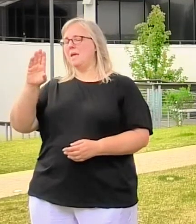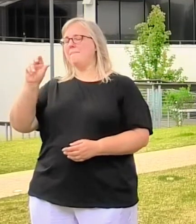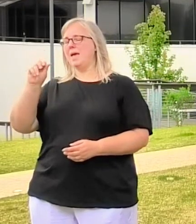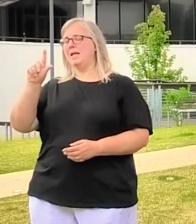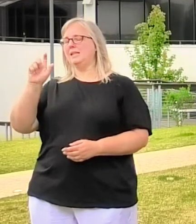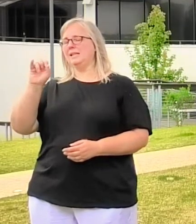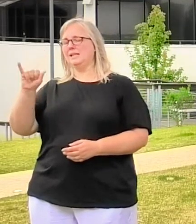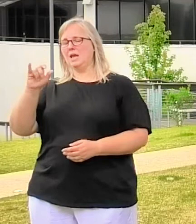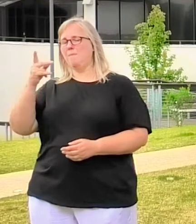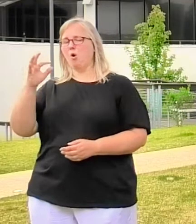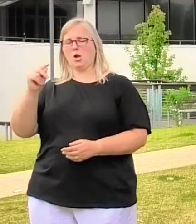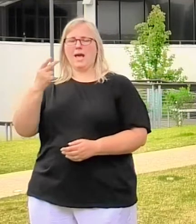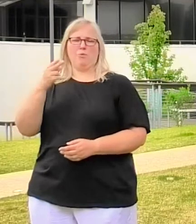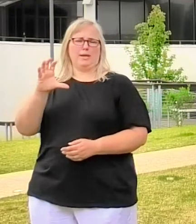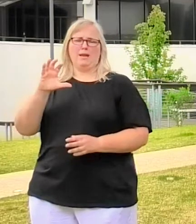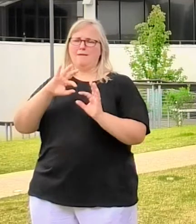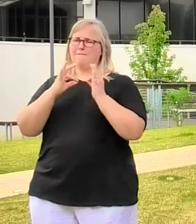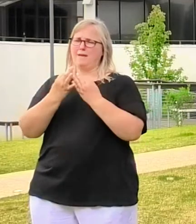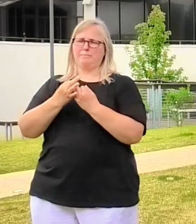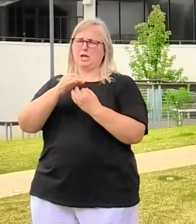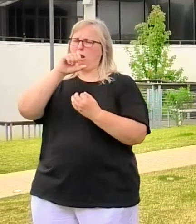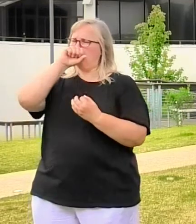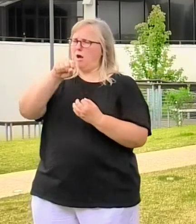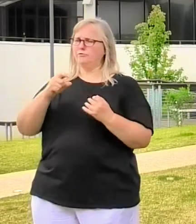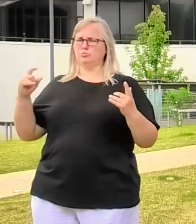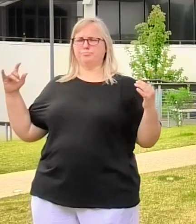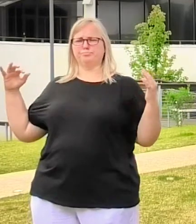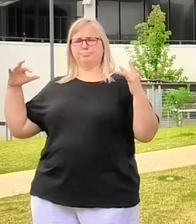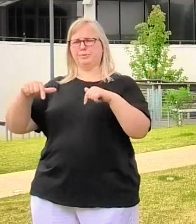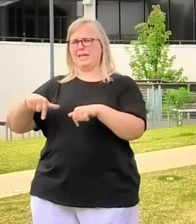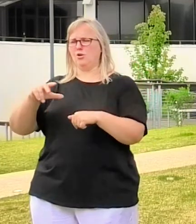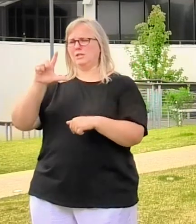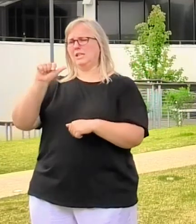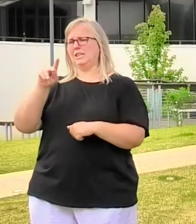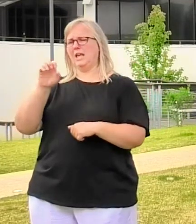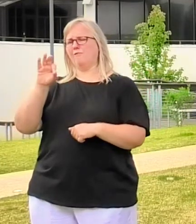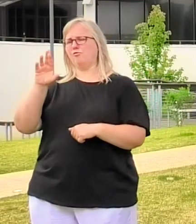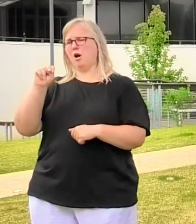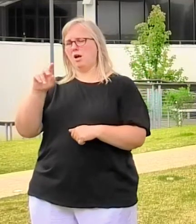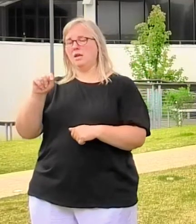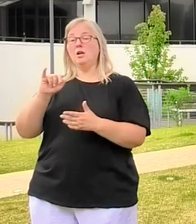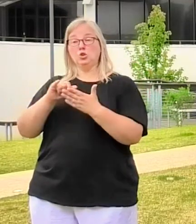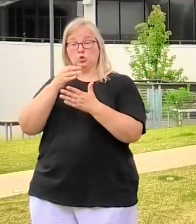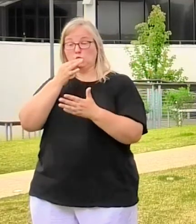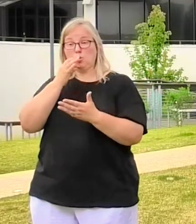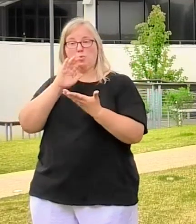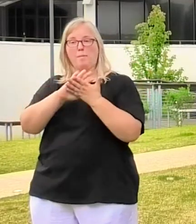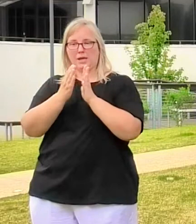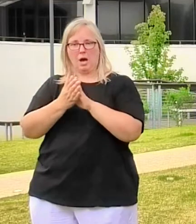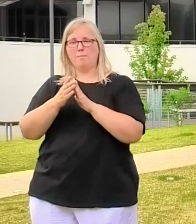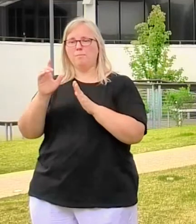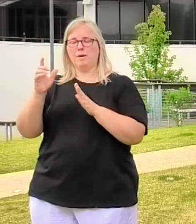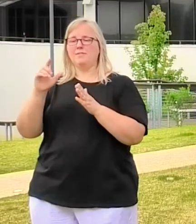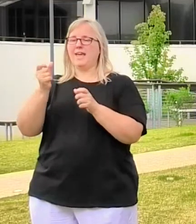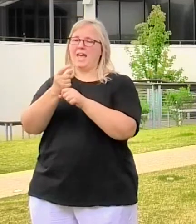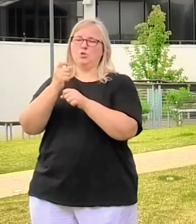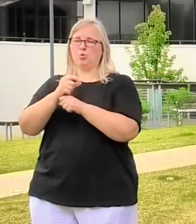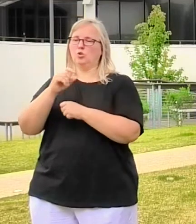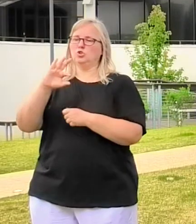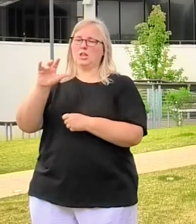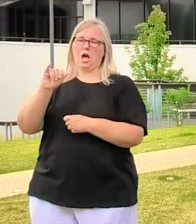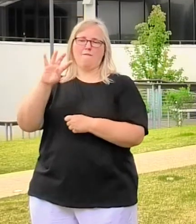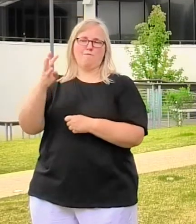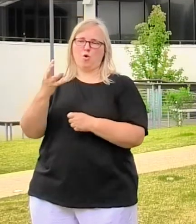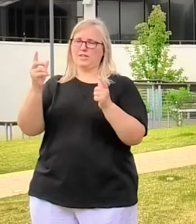families love to gather here at the lakefront, soon to be the site of the annual 4th of July celebration that we all